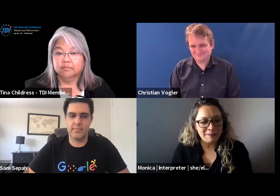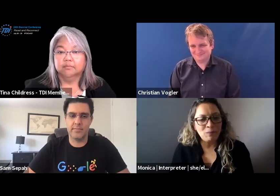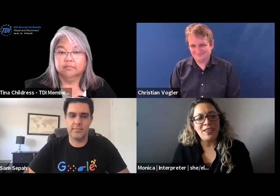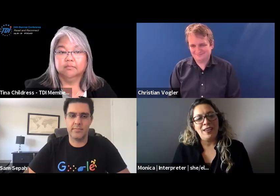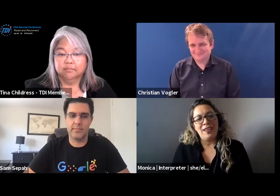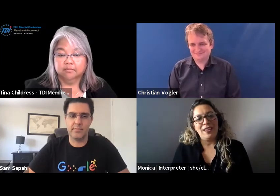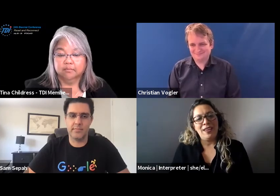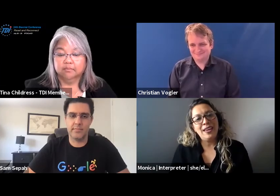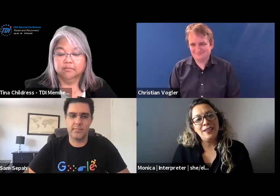and blind.